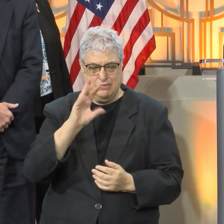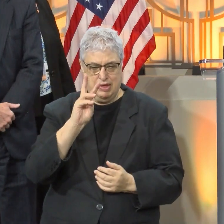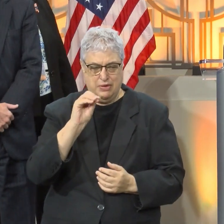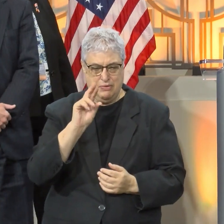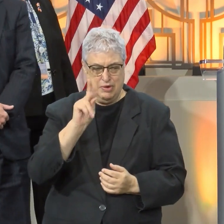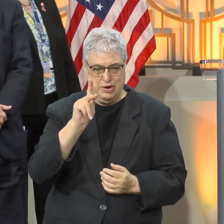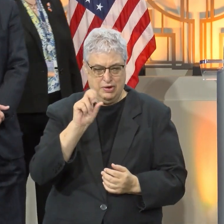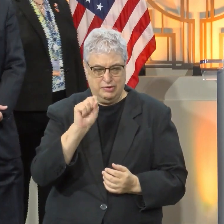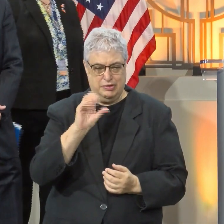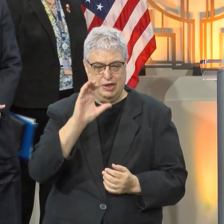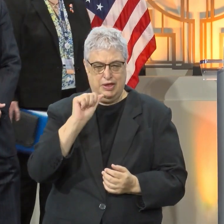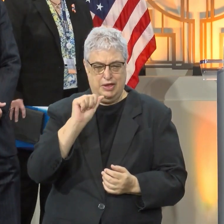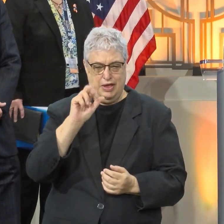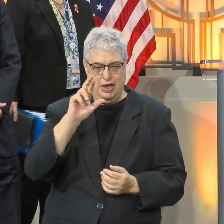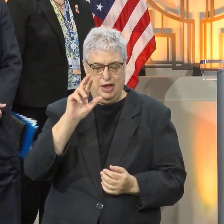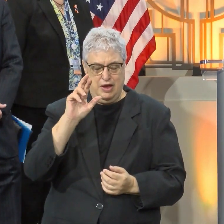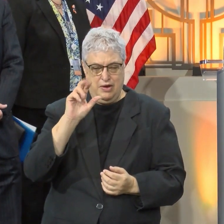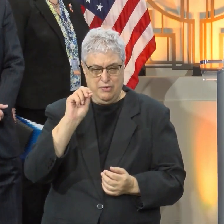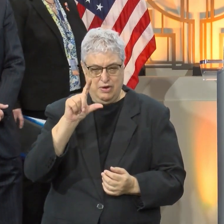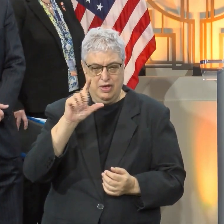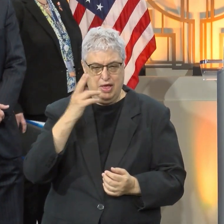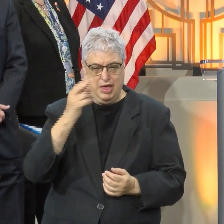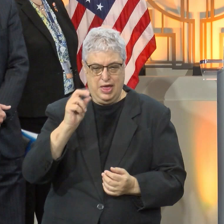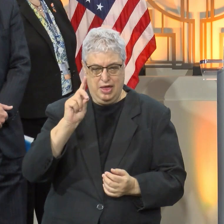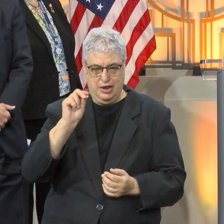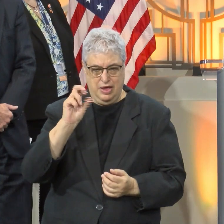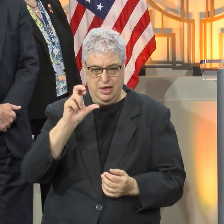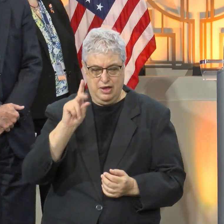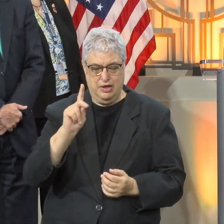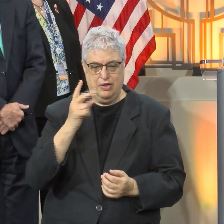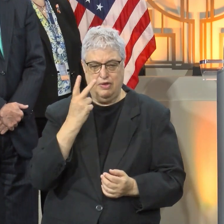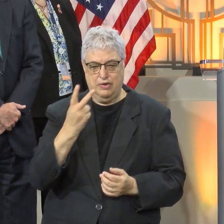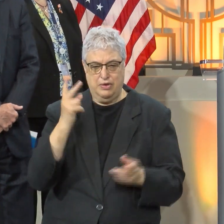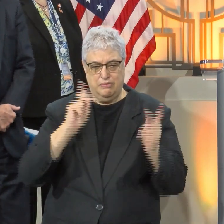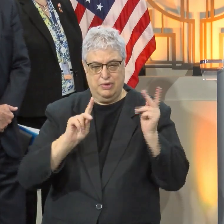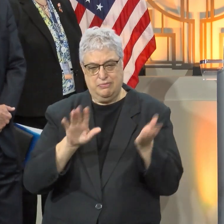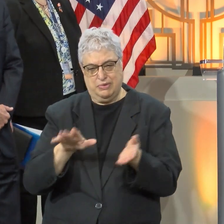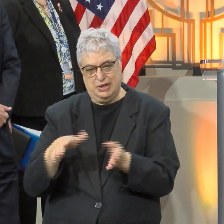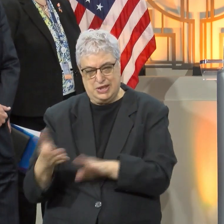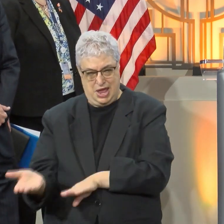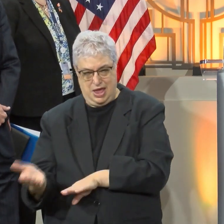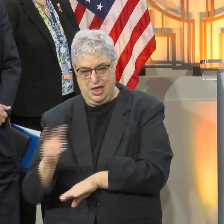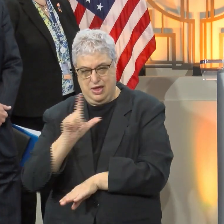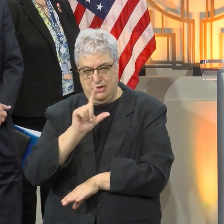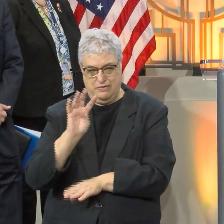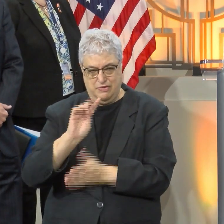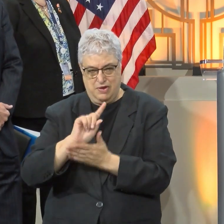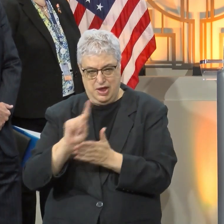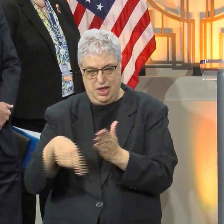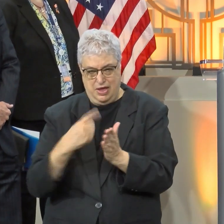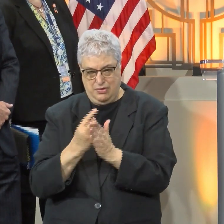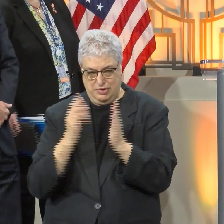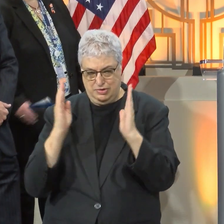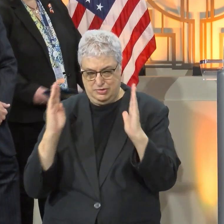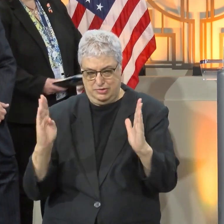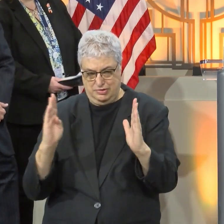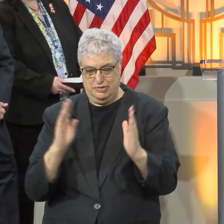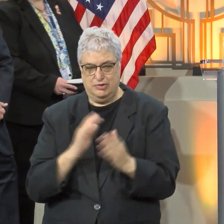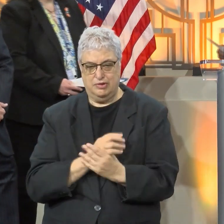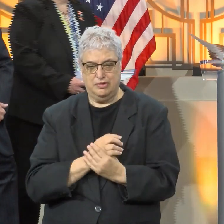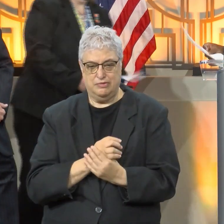Haddock, who last week lost 2 employees in a 24-hour period to COVID-19.